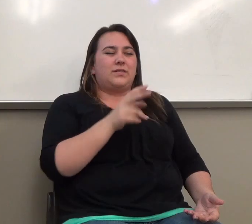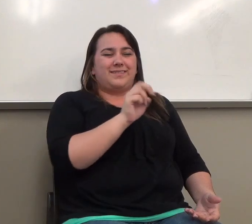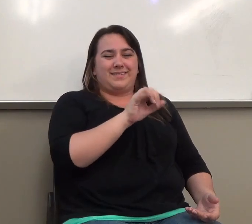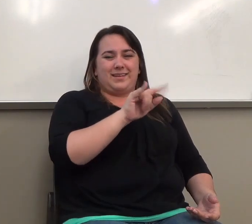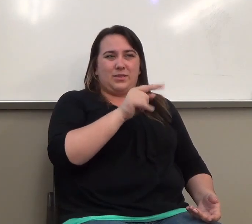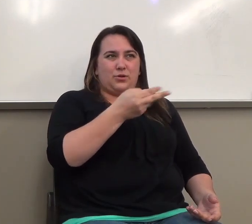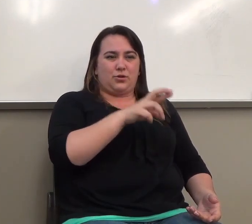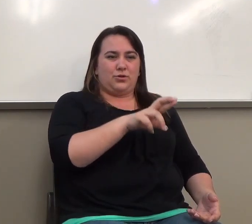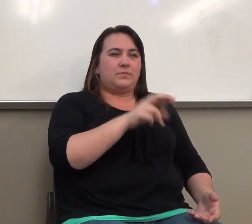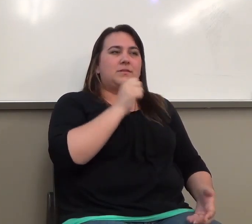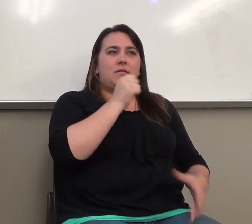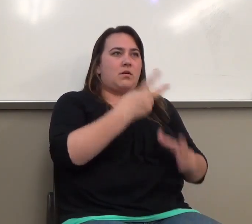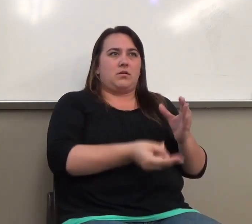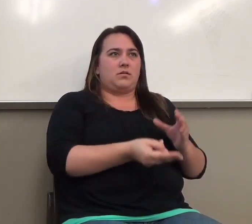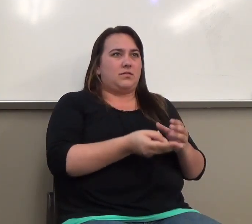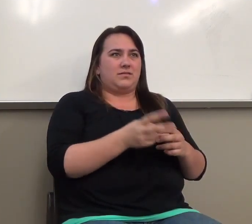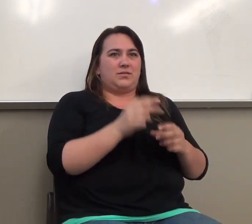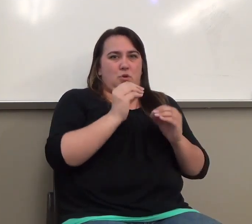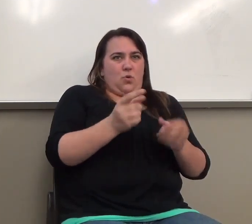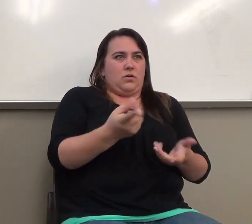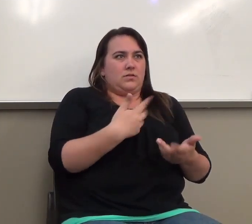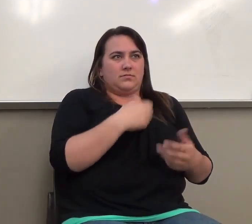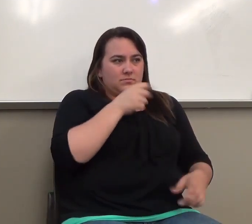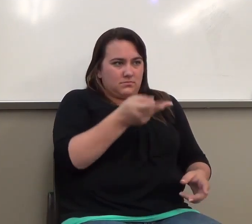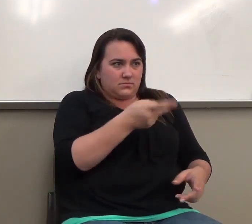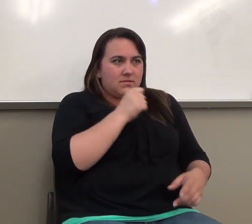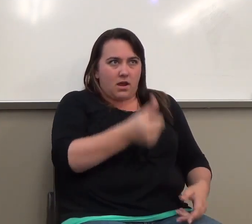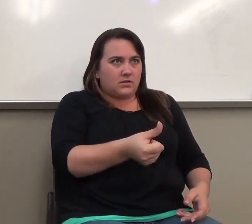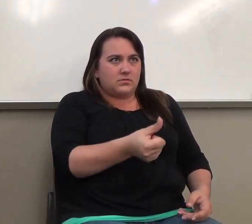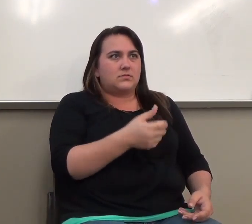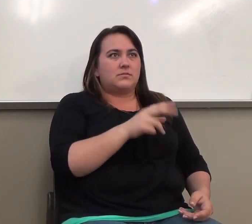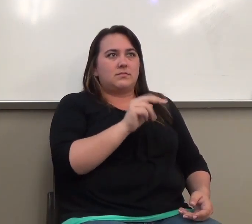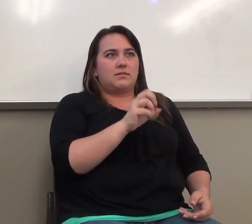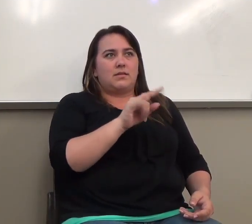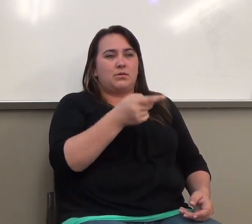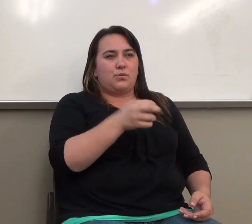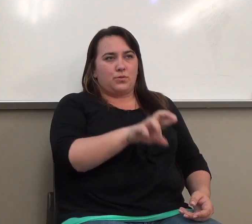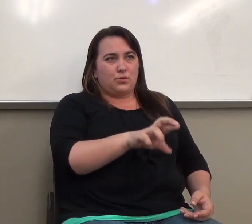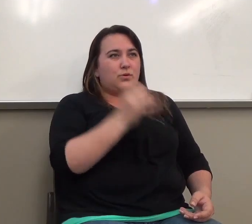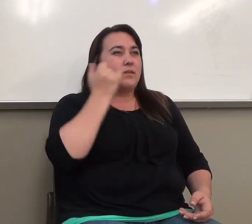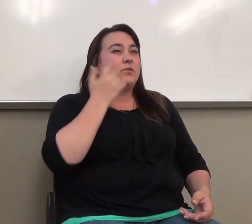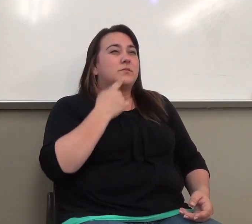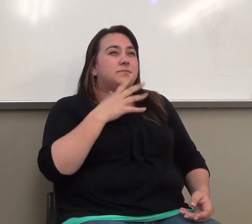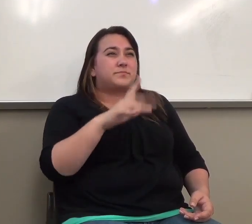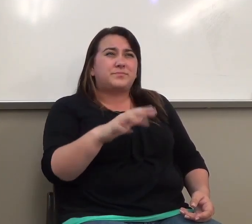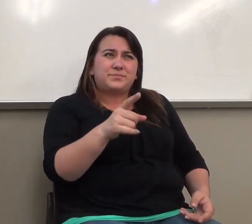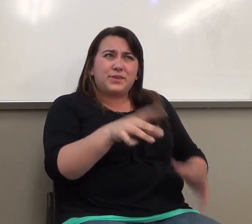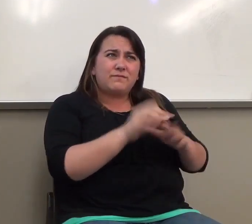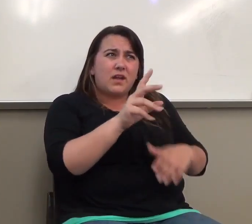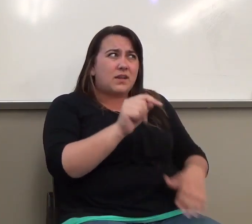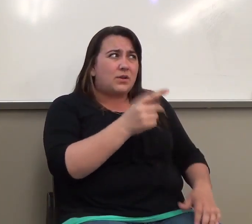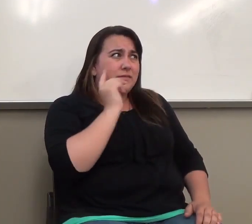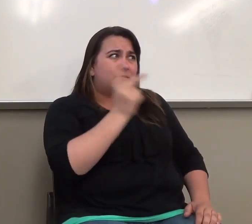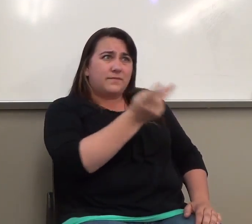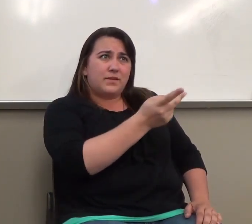say are. We say neither Joe nor Sue is going to the party. Does that make